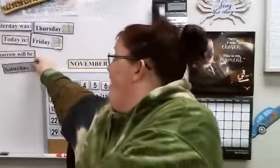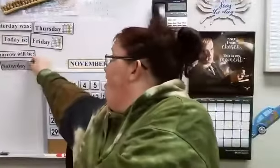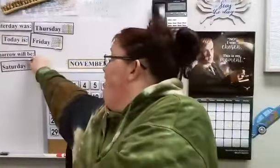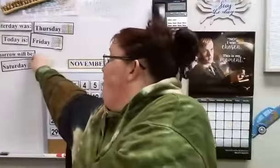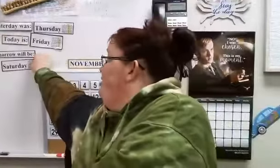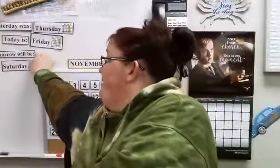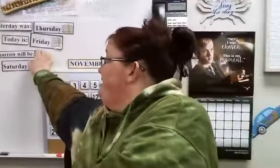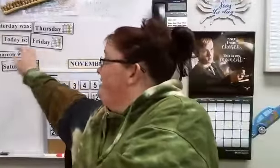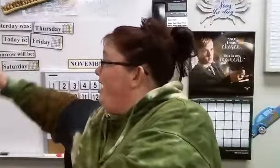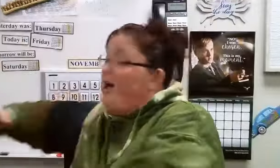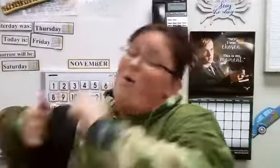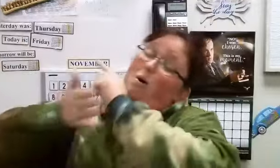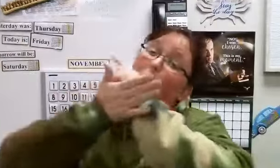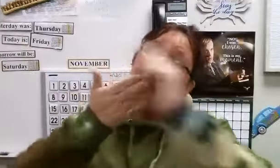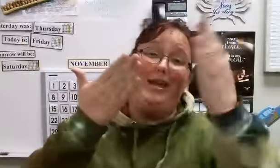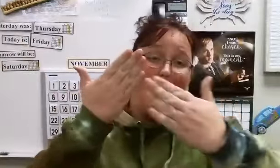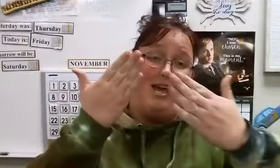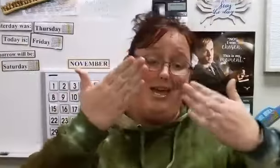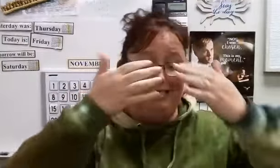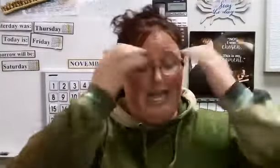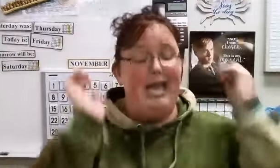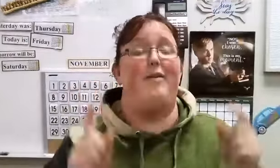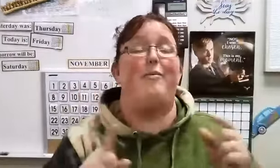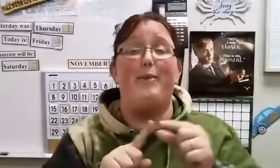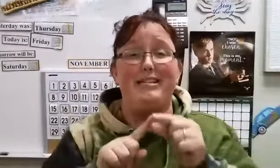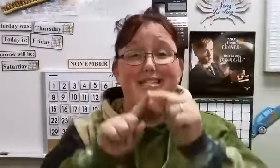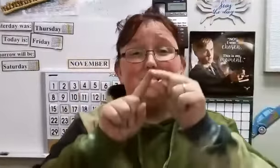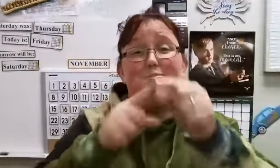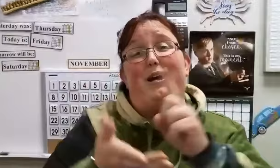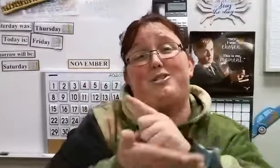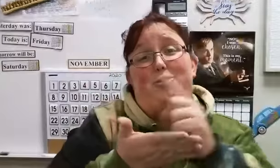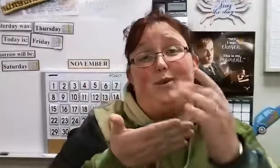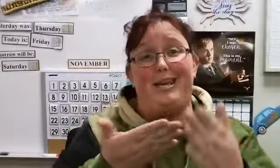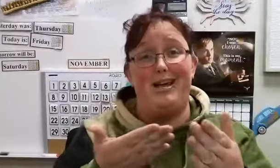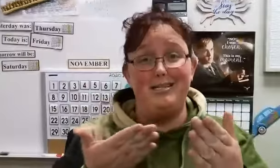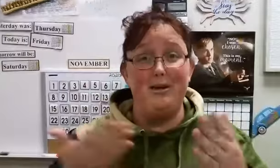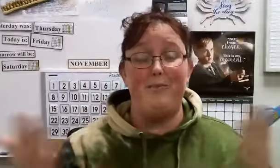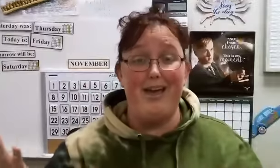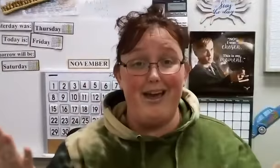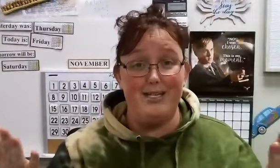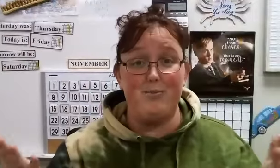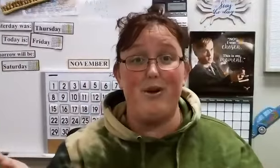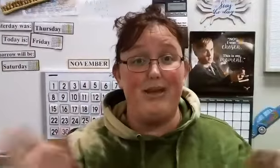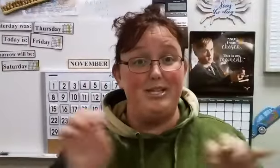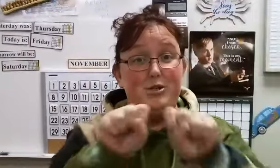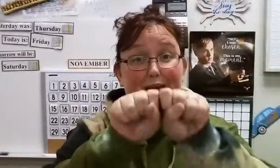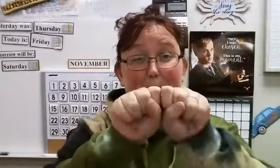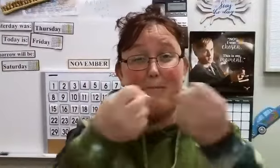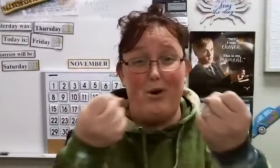Saturday, which means it's the weekend. And remember, it's a special weekend because we're going into a